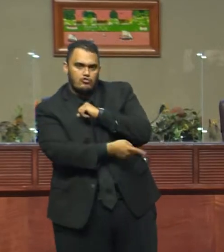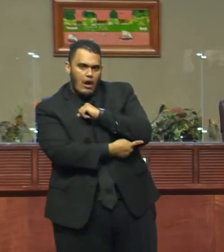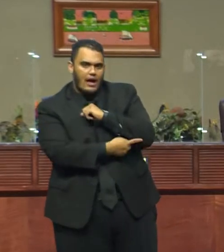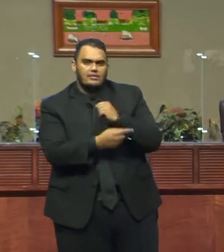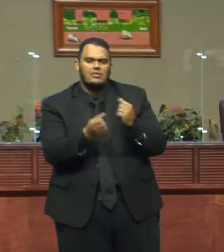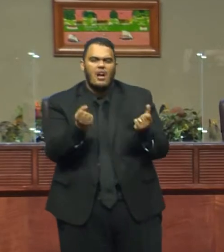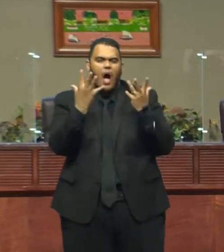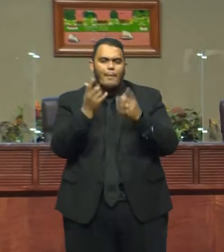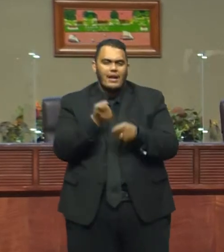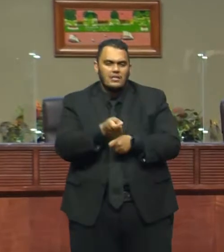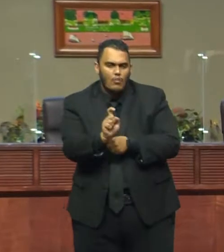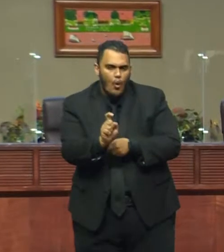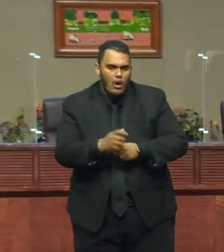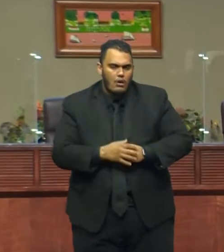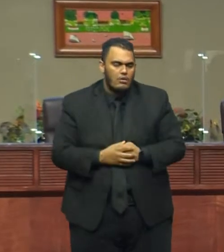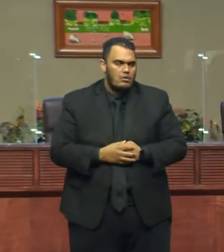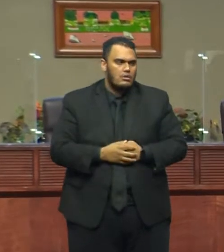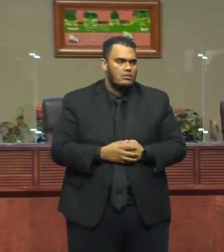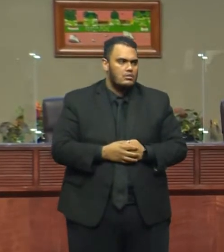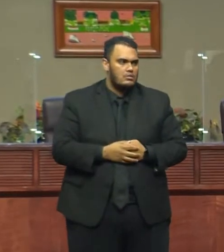spoiled?